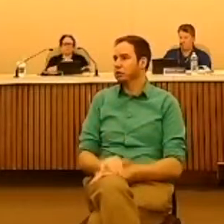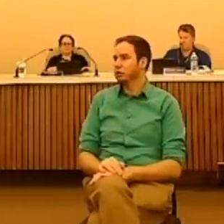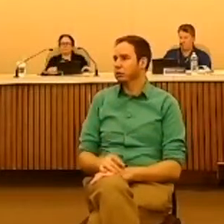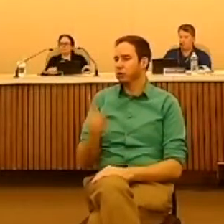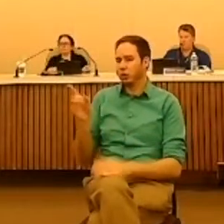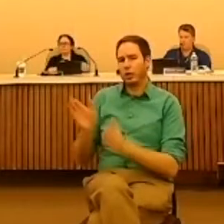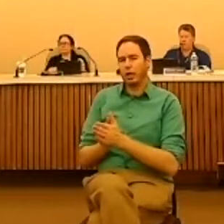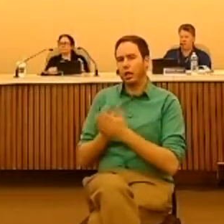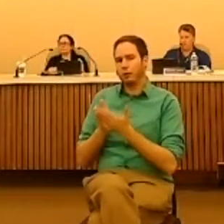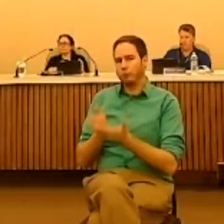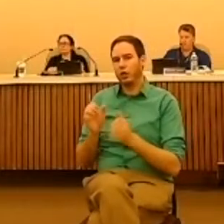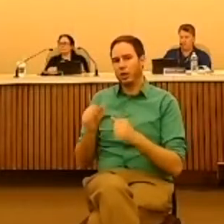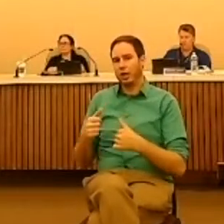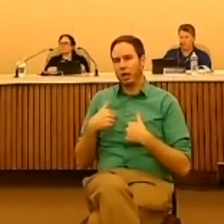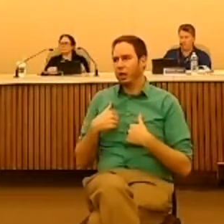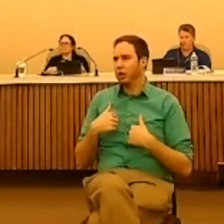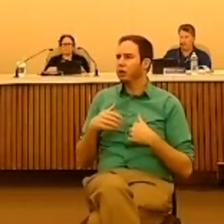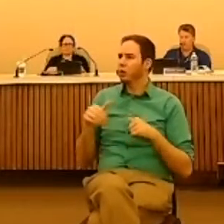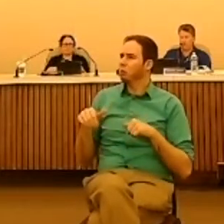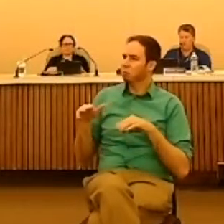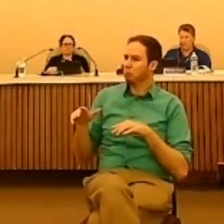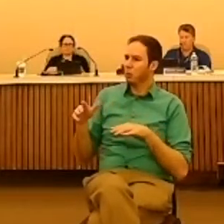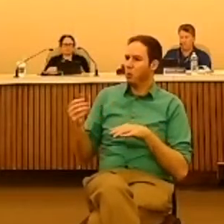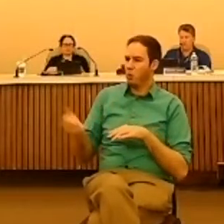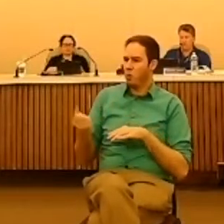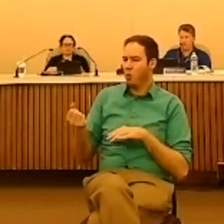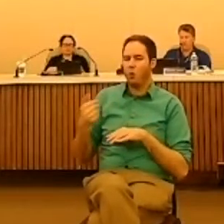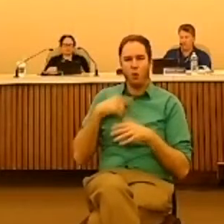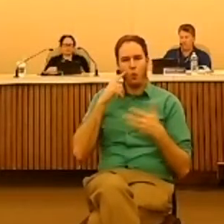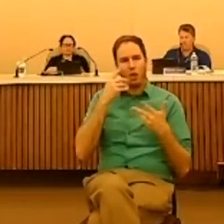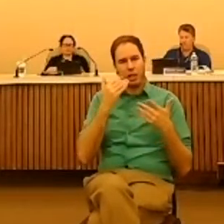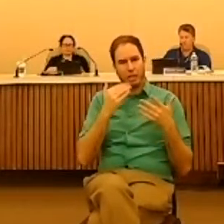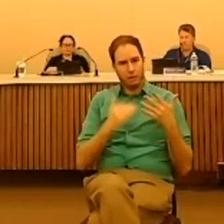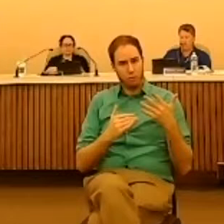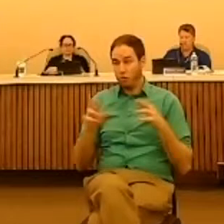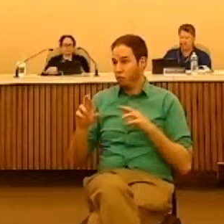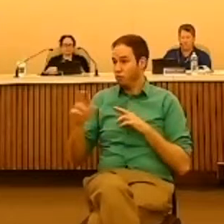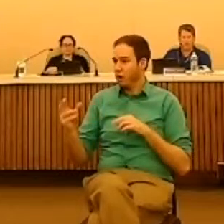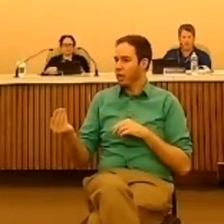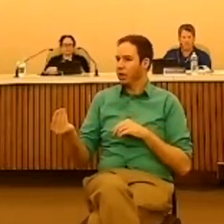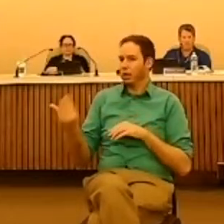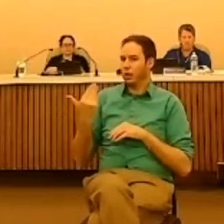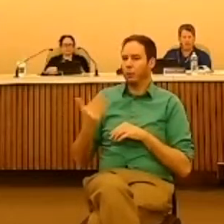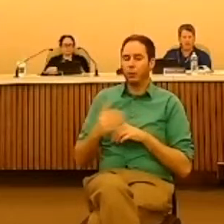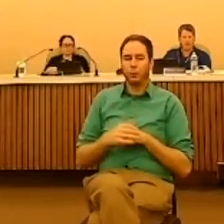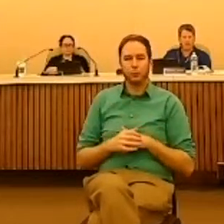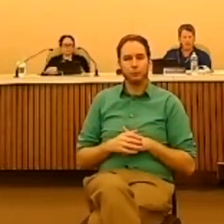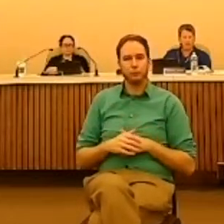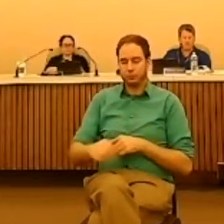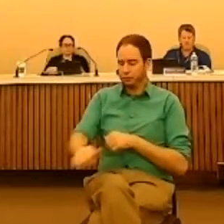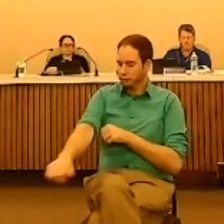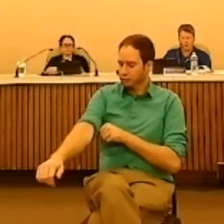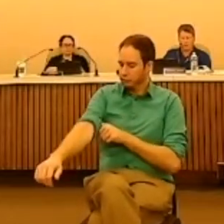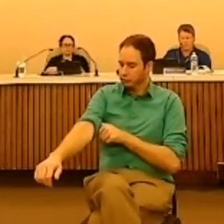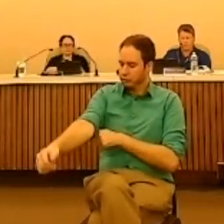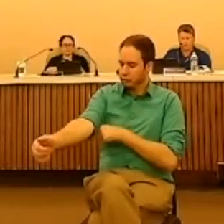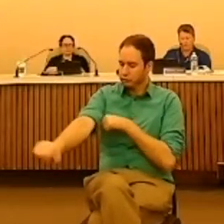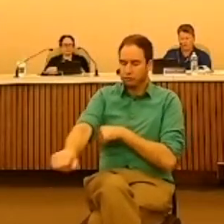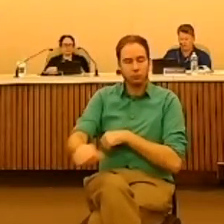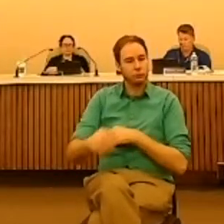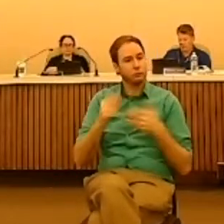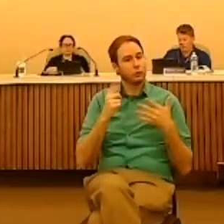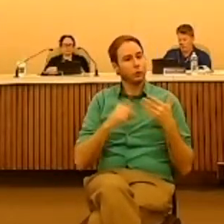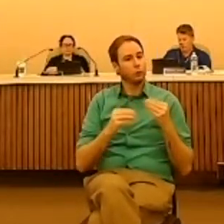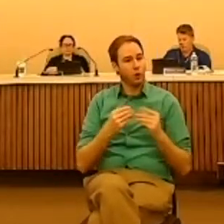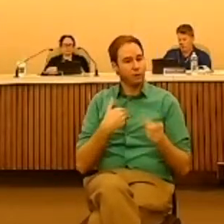I can look at. Okay, well, you can look at that. We'll keep going, and when you're ready, just let me know and we'll come back to that. Did you have other